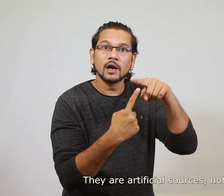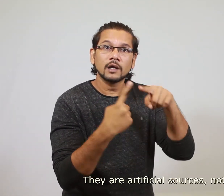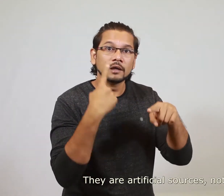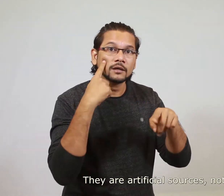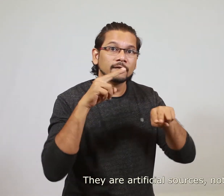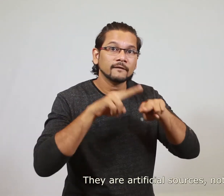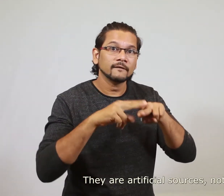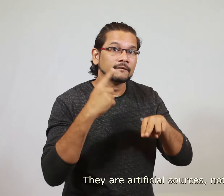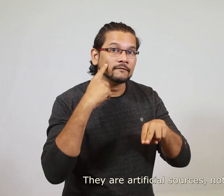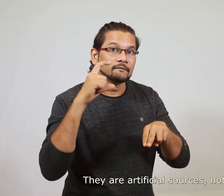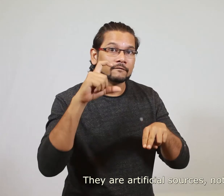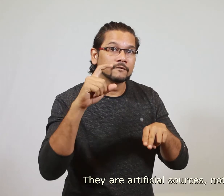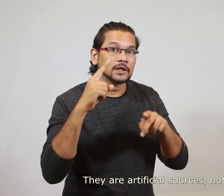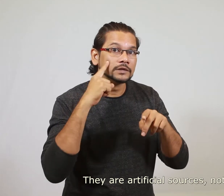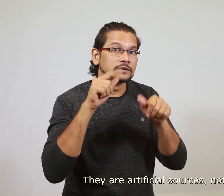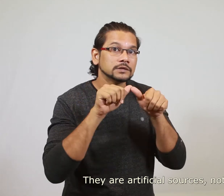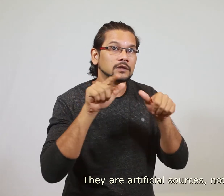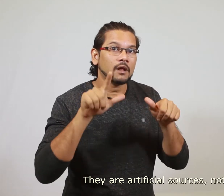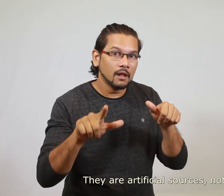They are artificial sources, not natural.